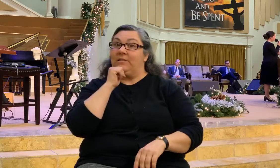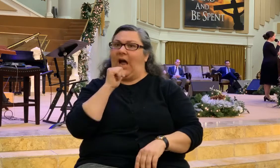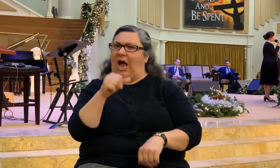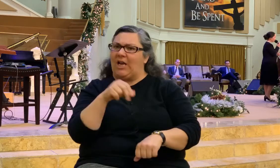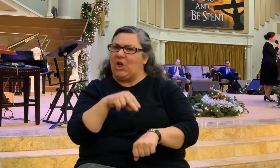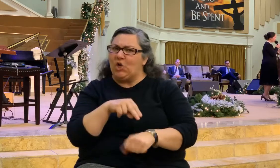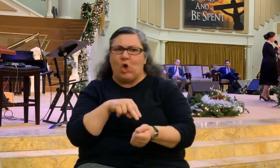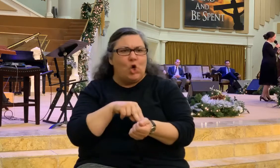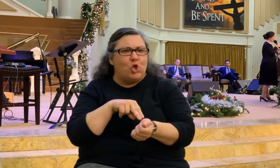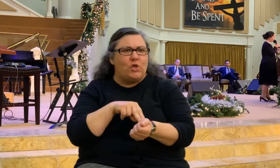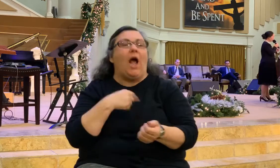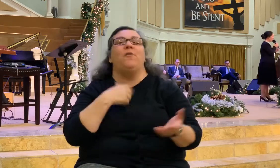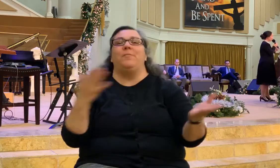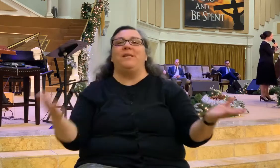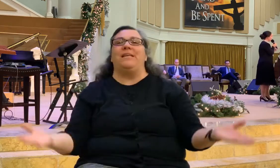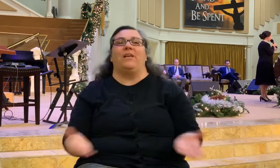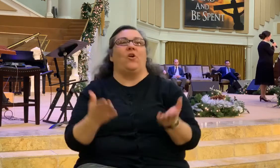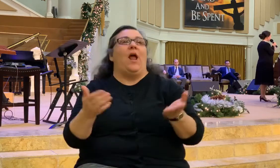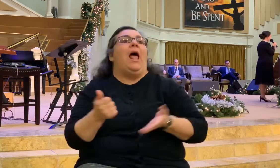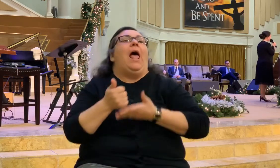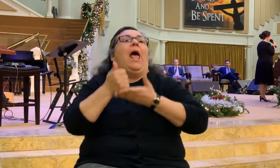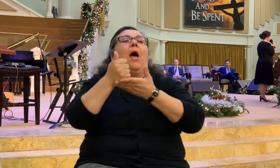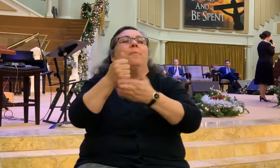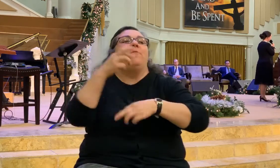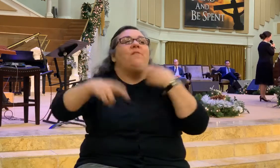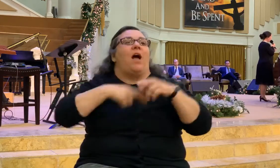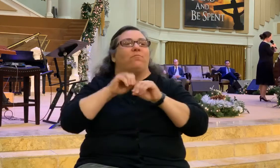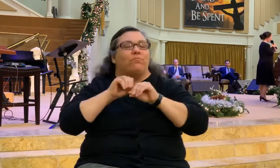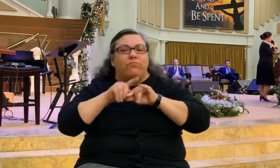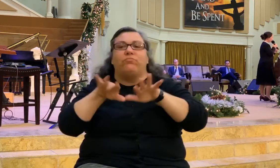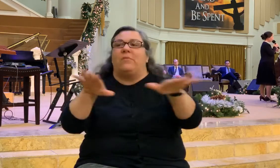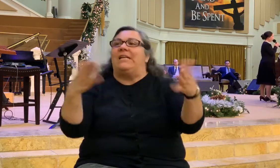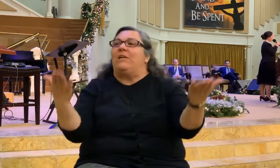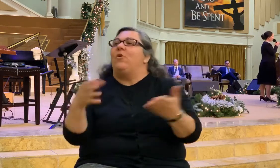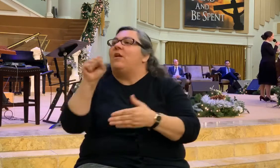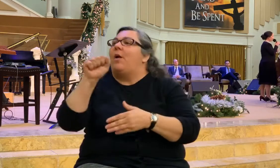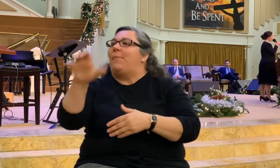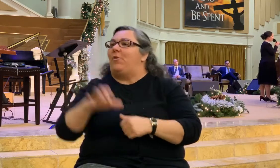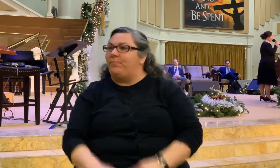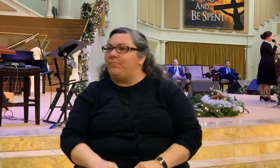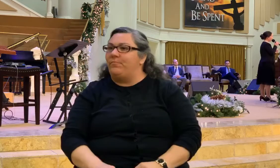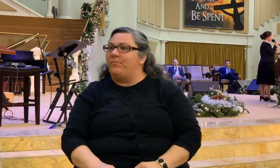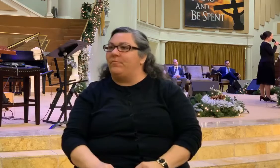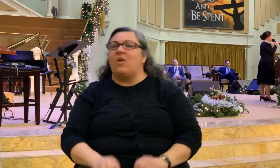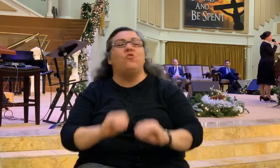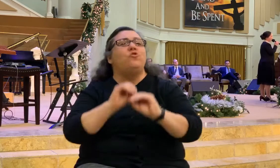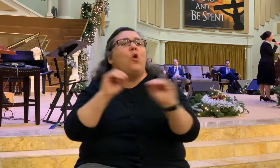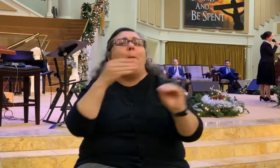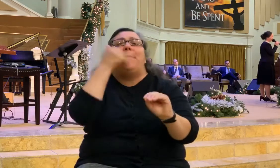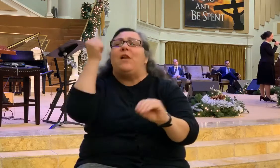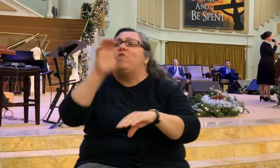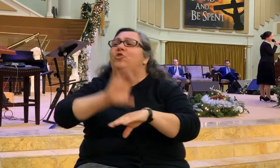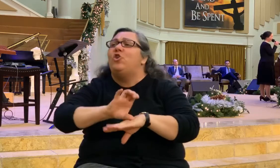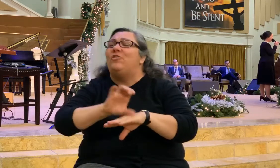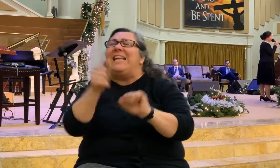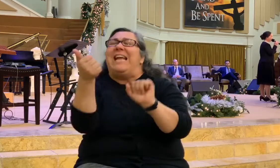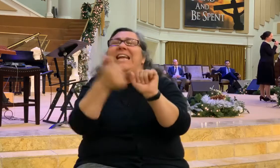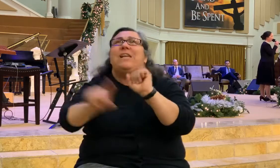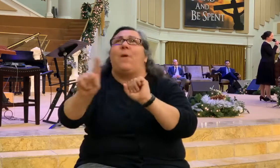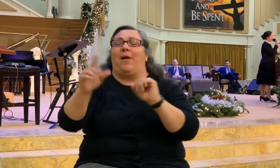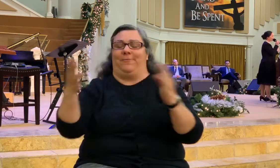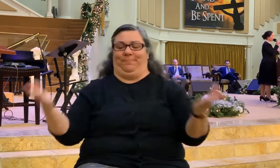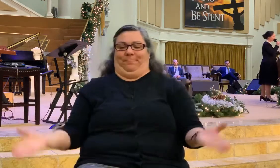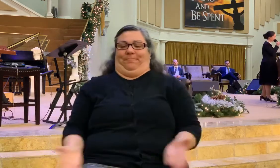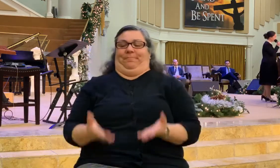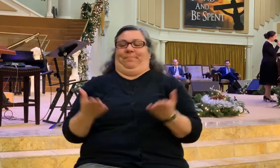to facilitate the revival that's happening in Sacramento. Because there is no greater church on the planet. There is